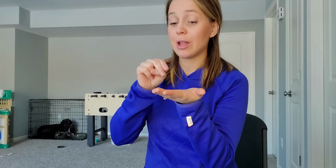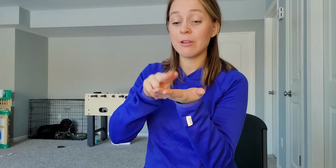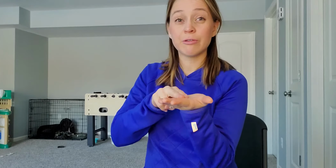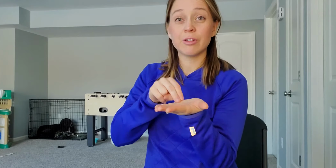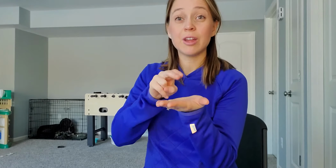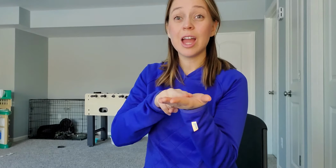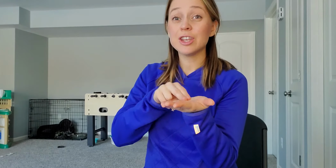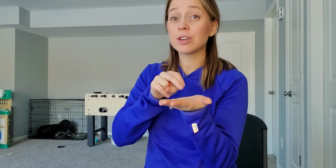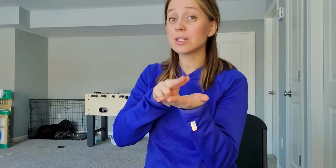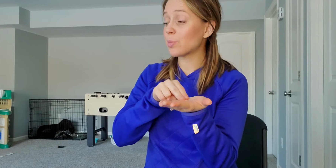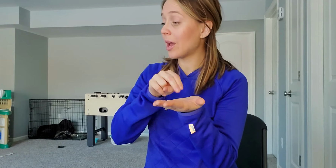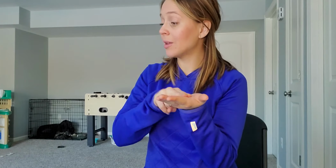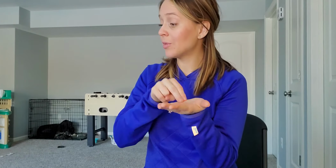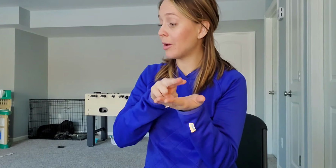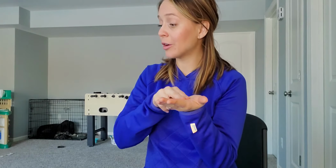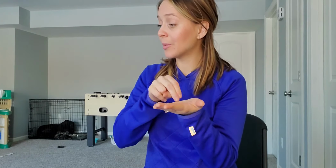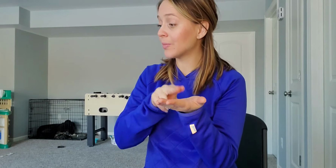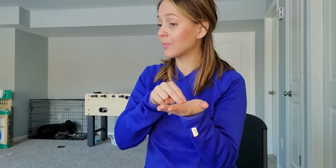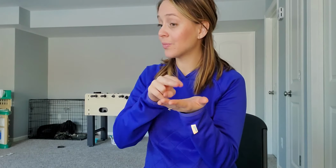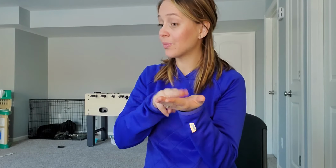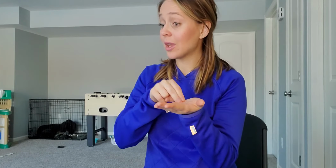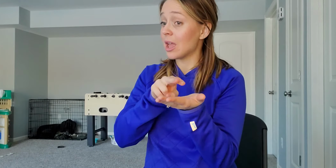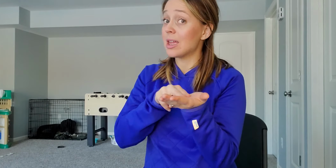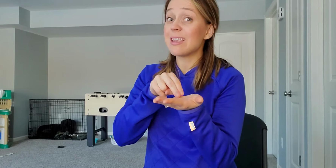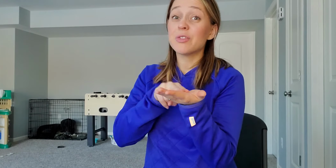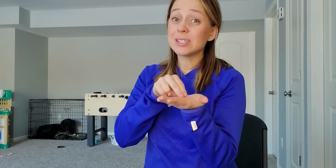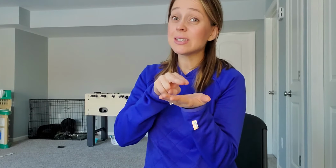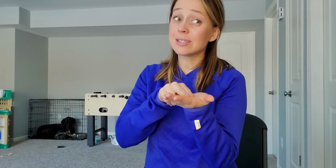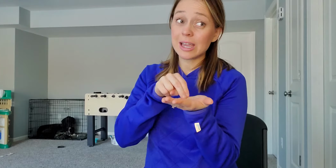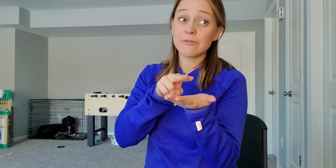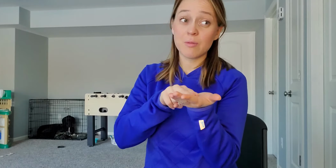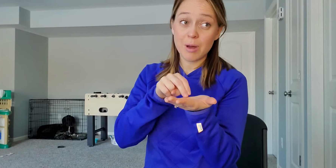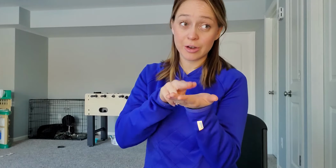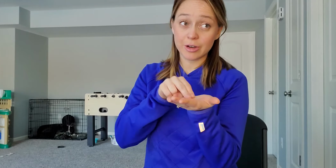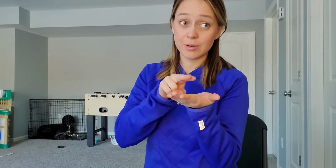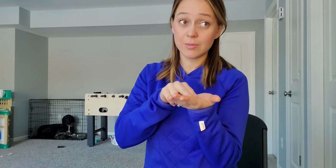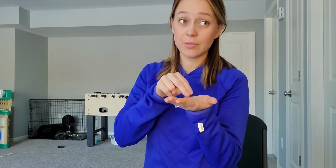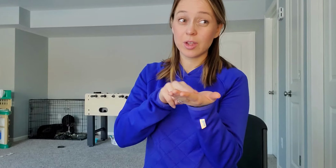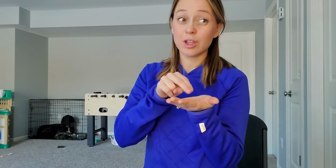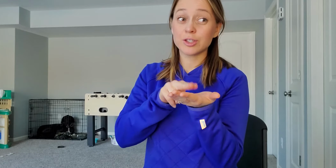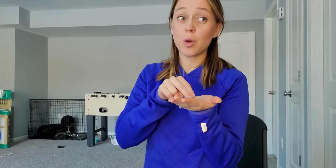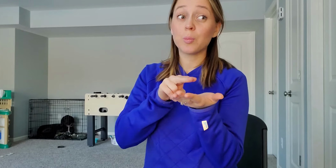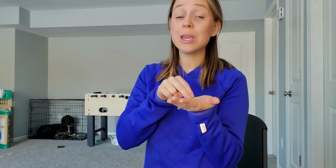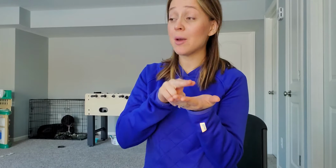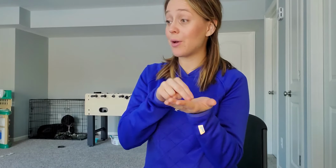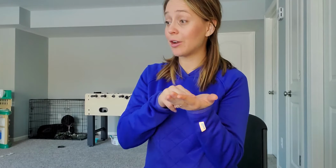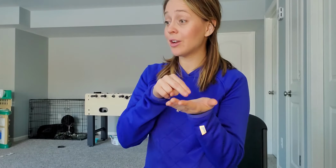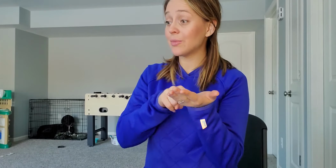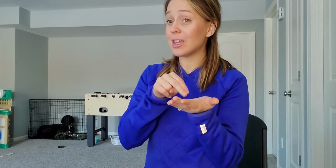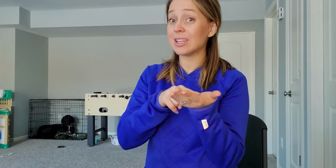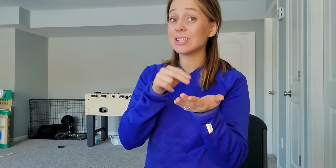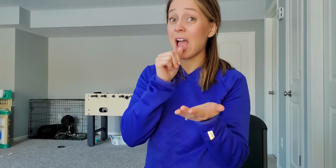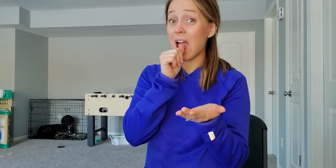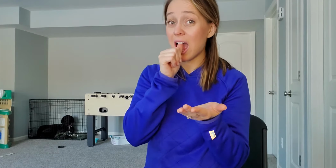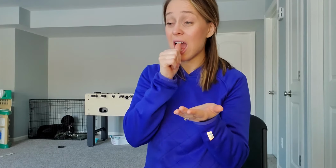knife. And you're going to spread the butter. So. Now this is a sign for butter. So peanut butter is